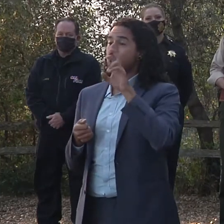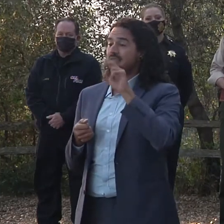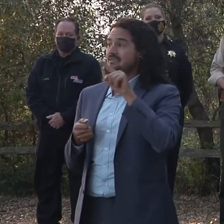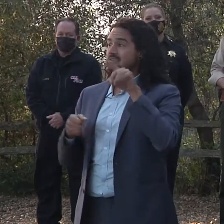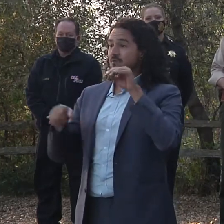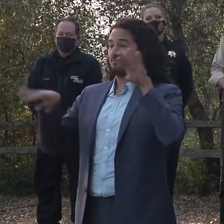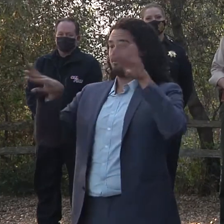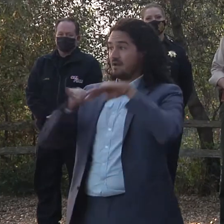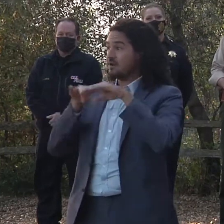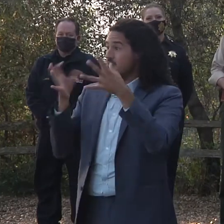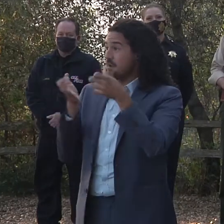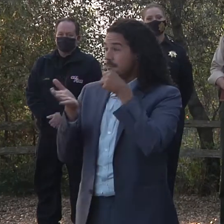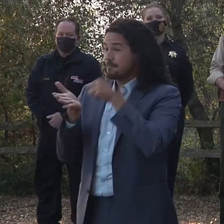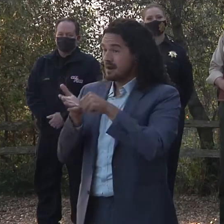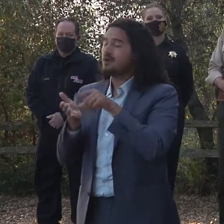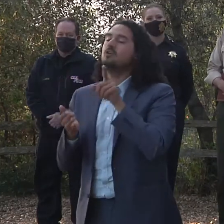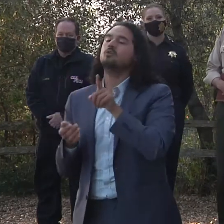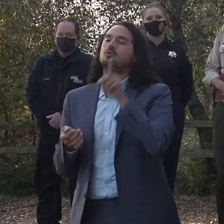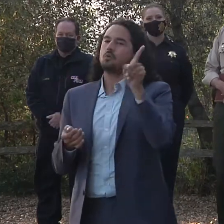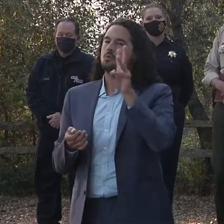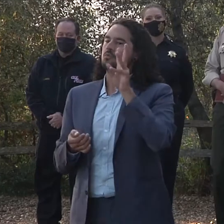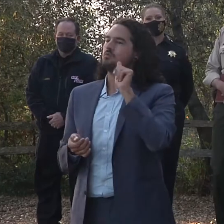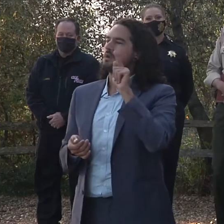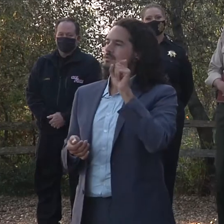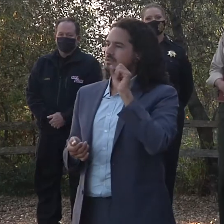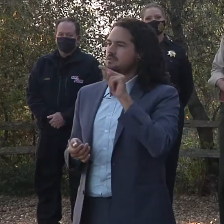if individuals don't want to pick up